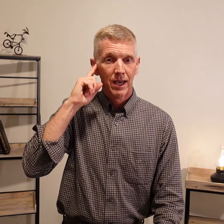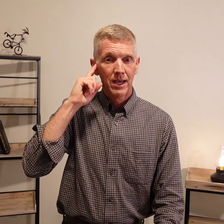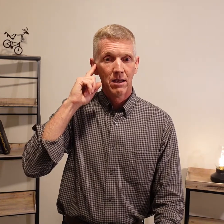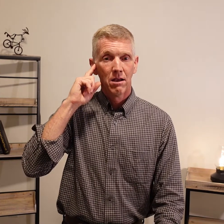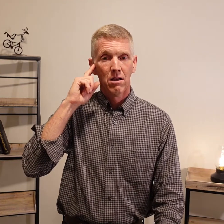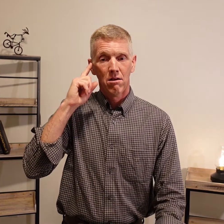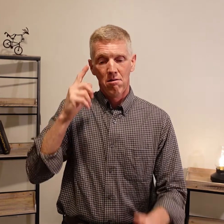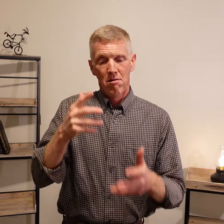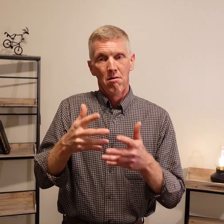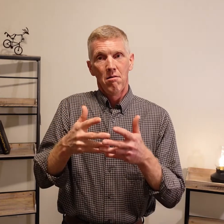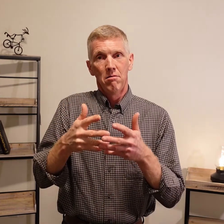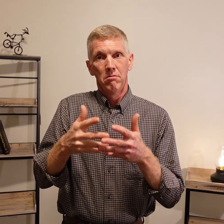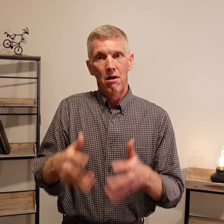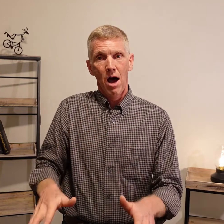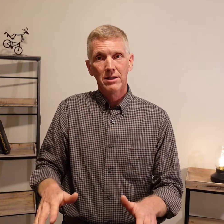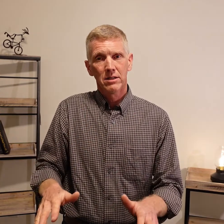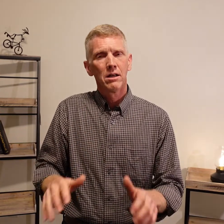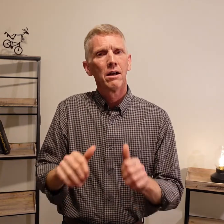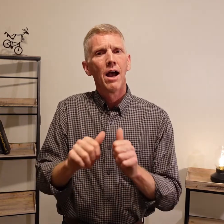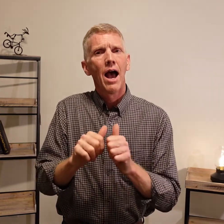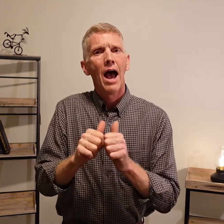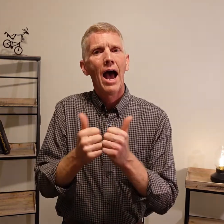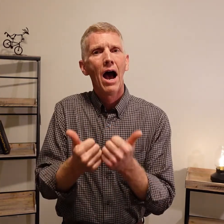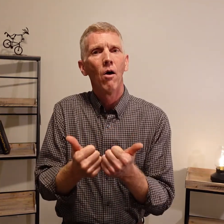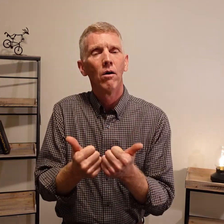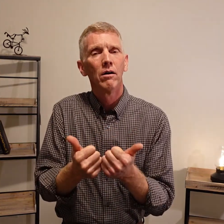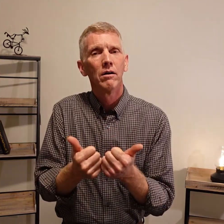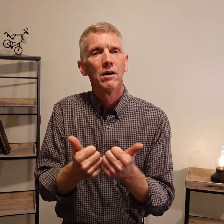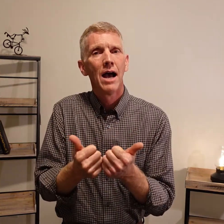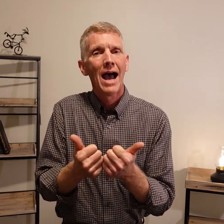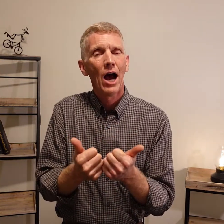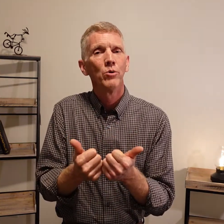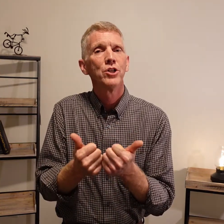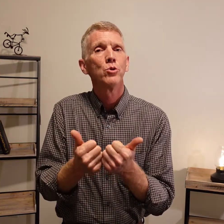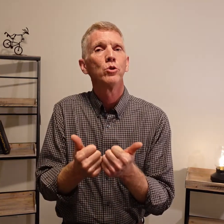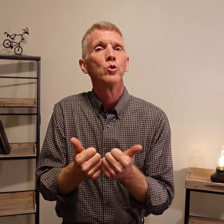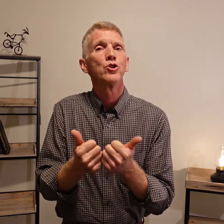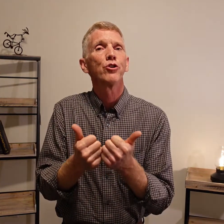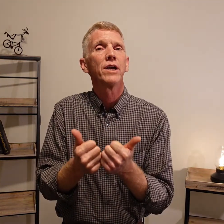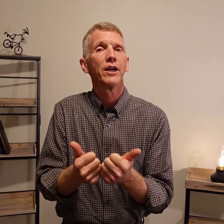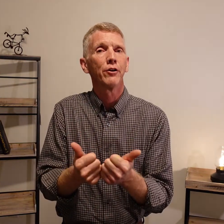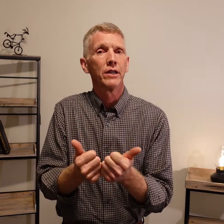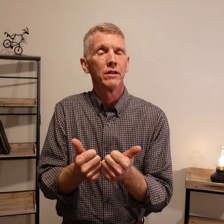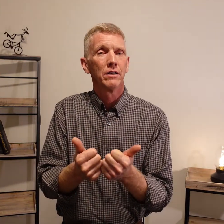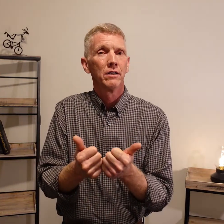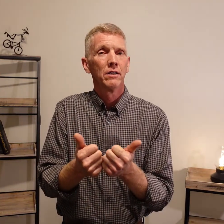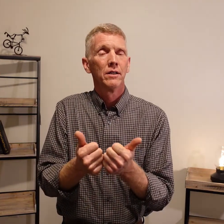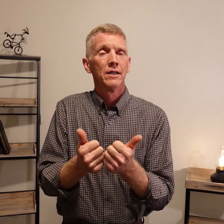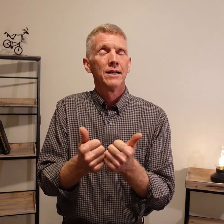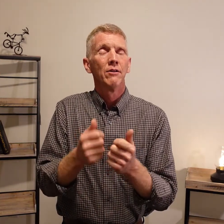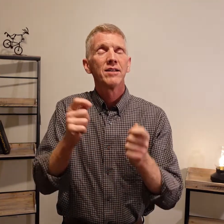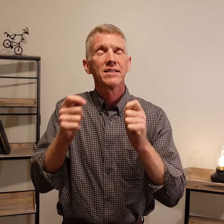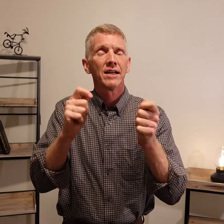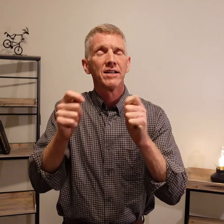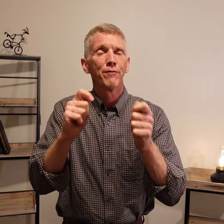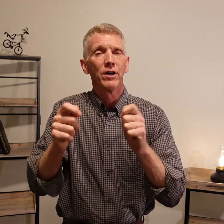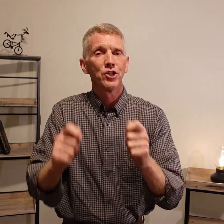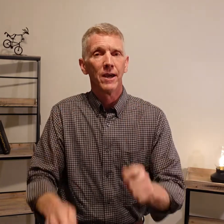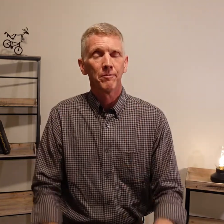Okay. Lost. How? How did you lose your hearing? Now let's take a second to differentiate.